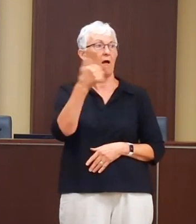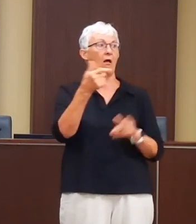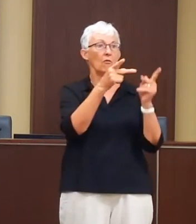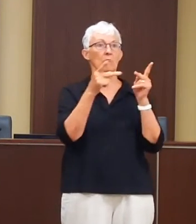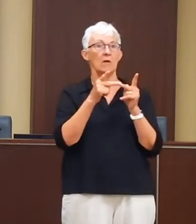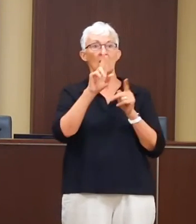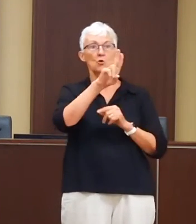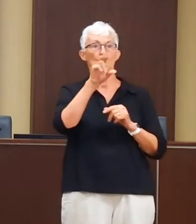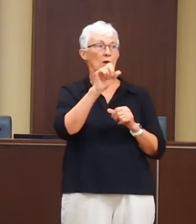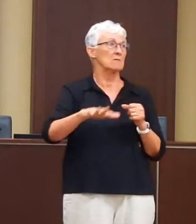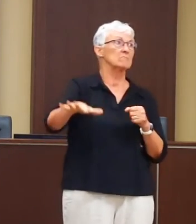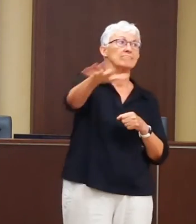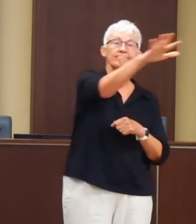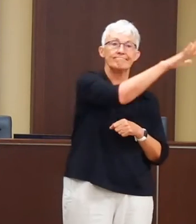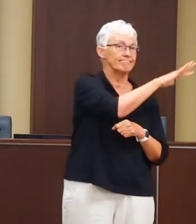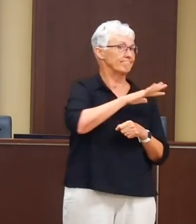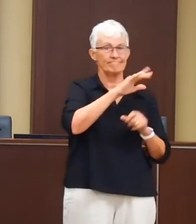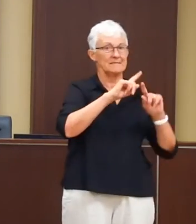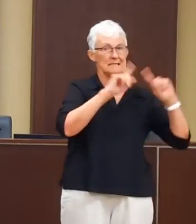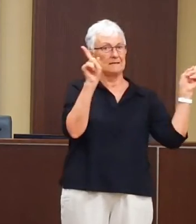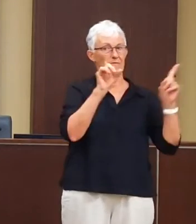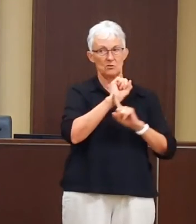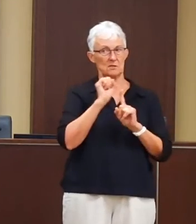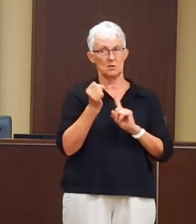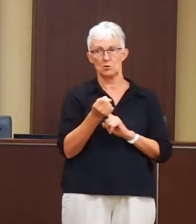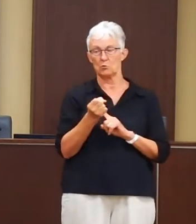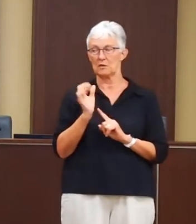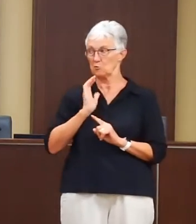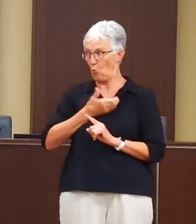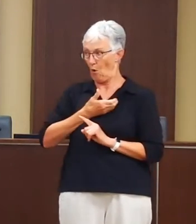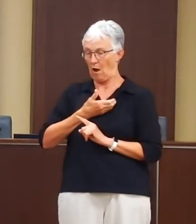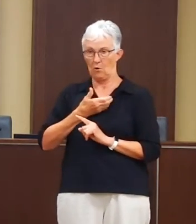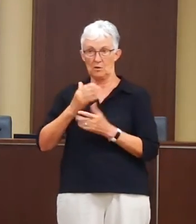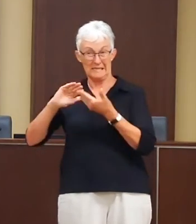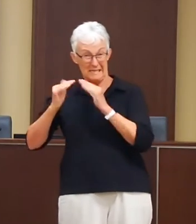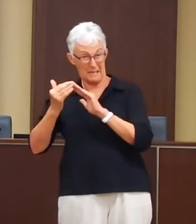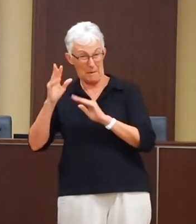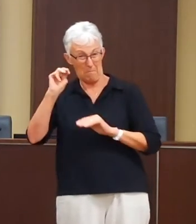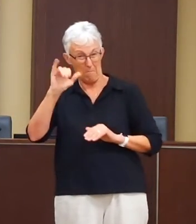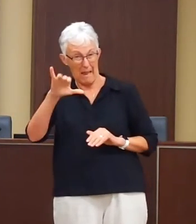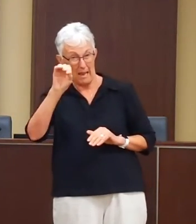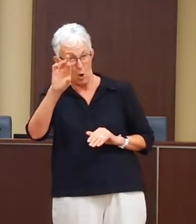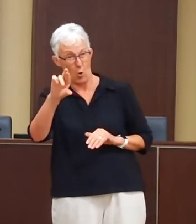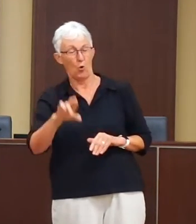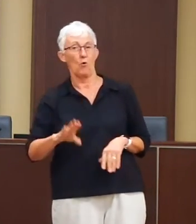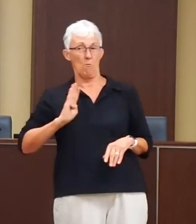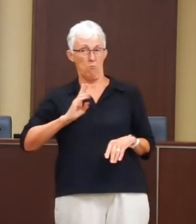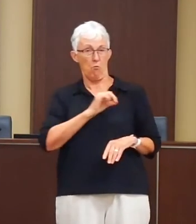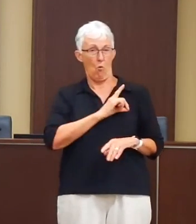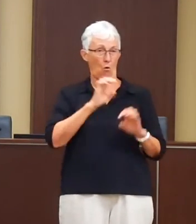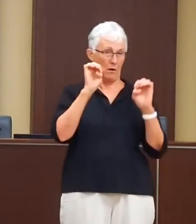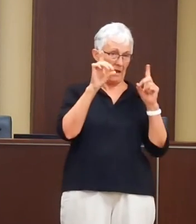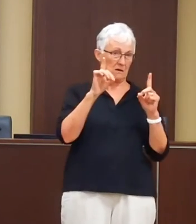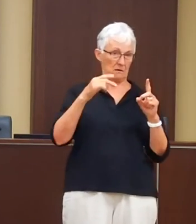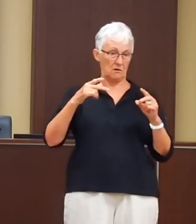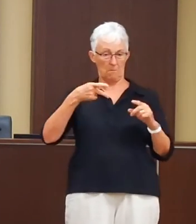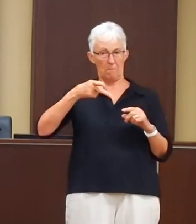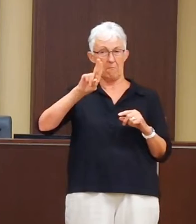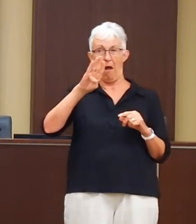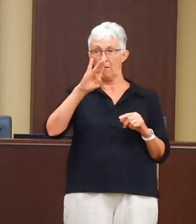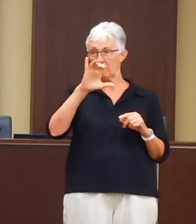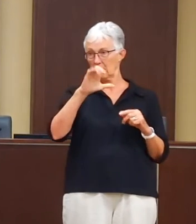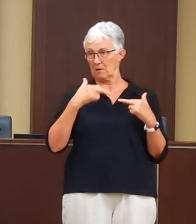that we received from the mayor and the health department and Dr. Bob Browner, who sits on our Board of Education as a public health specialist, we